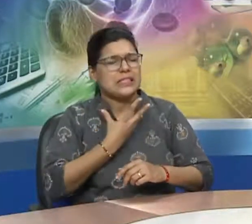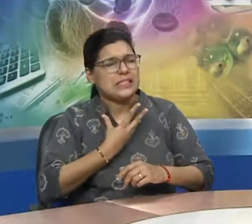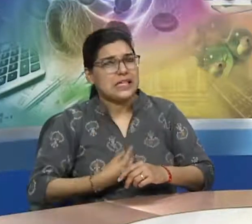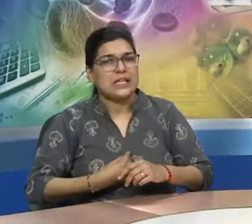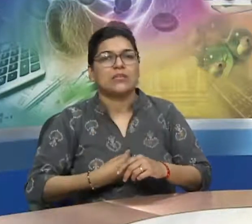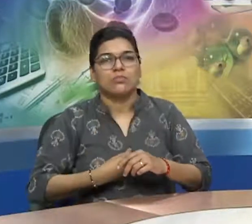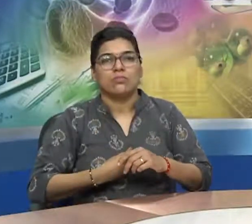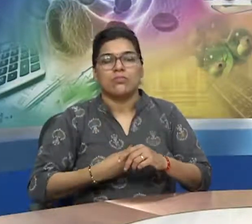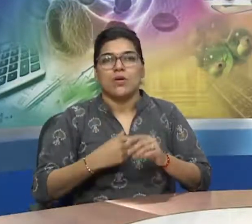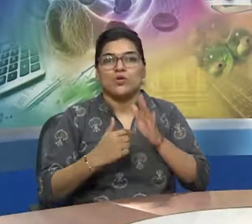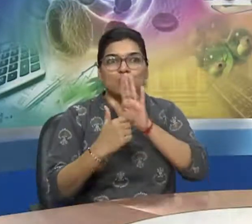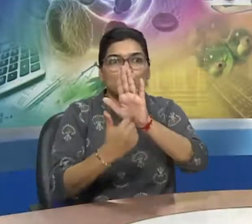dissatisfied,